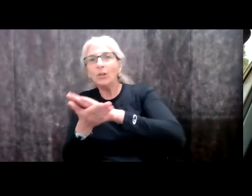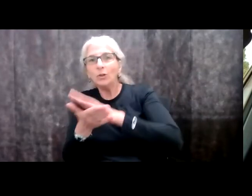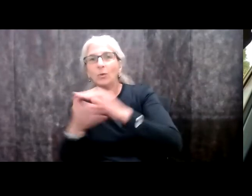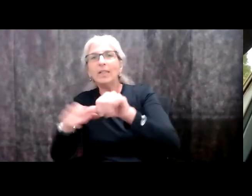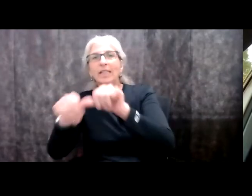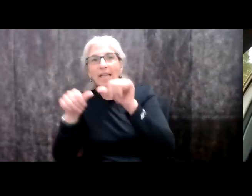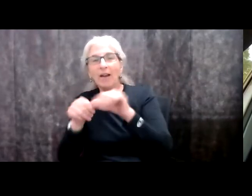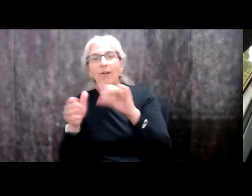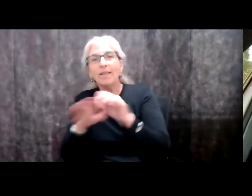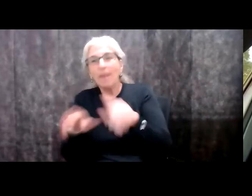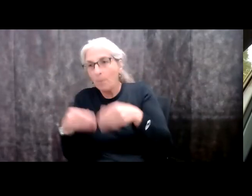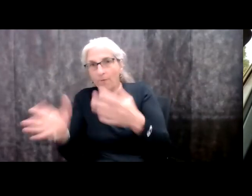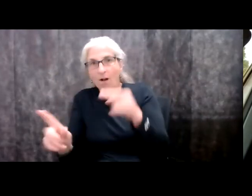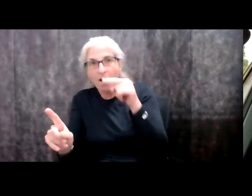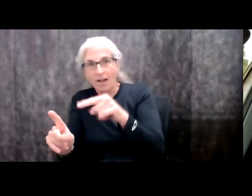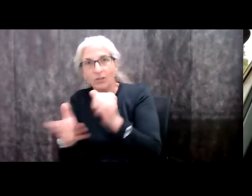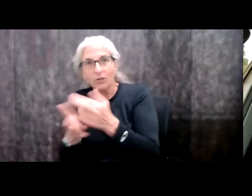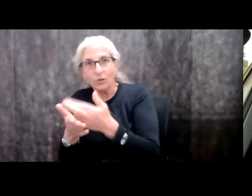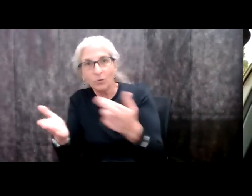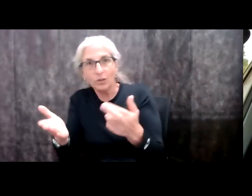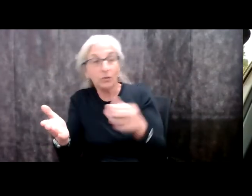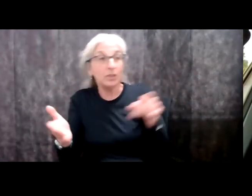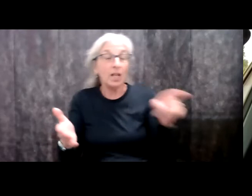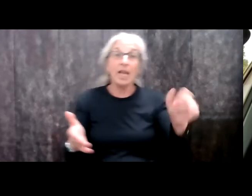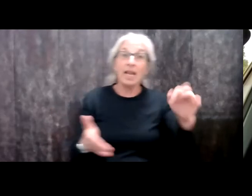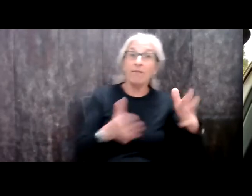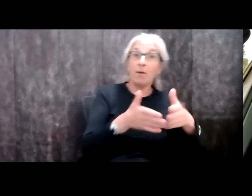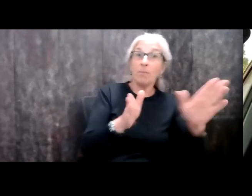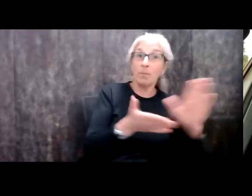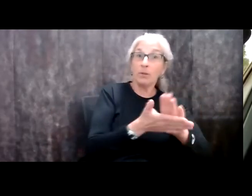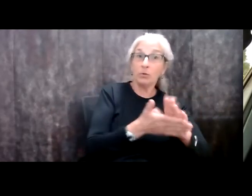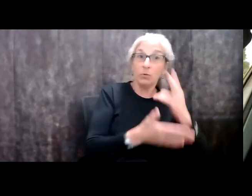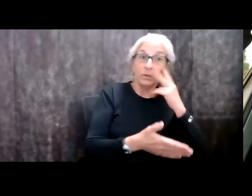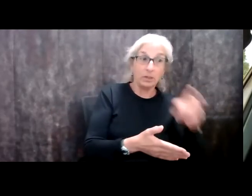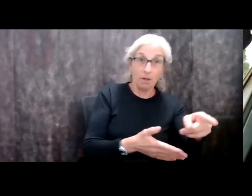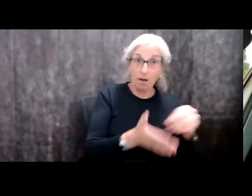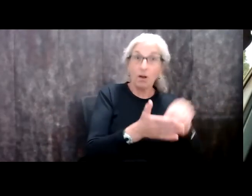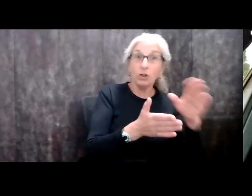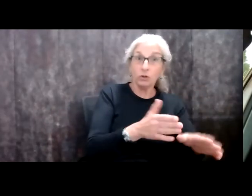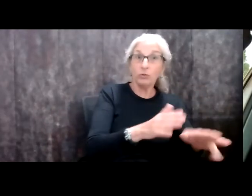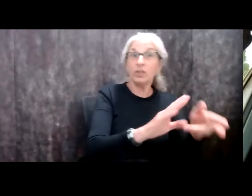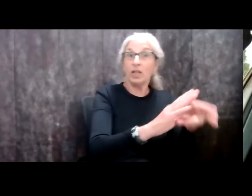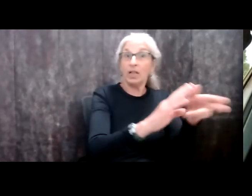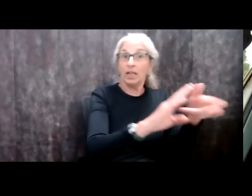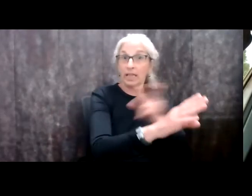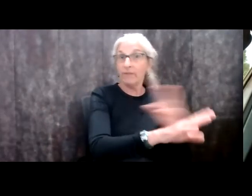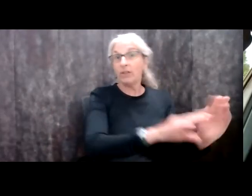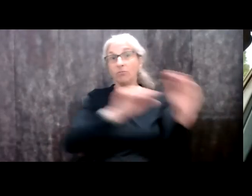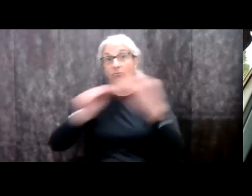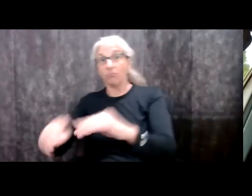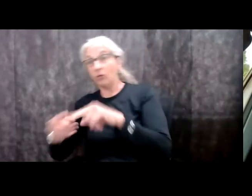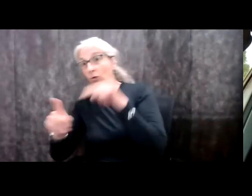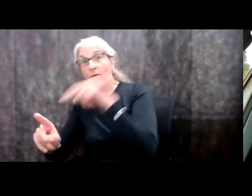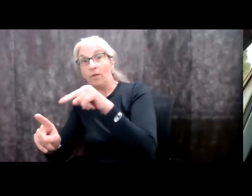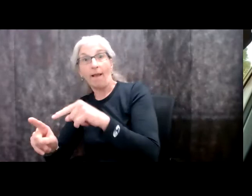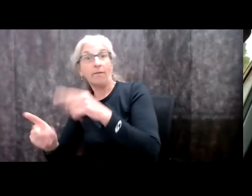schools see individuals leave to go to these schools, the public schools then raise their own bar and provide those resources as